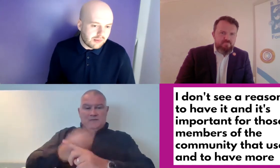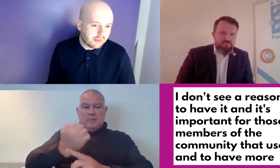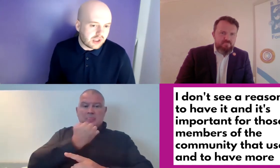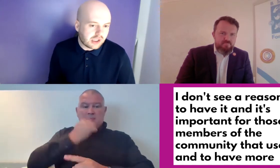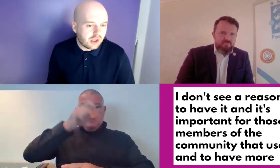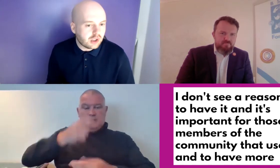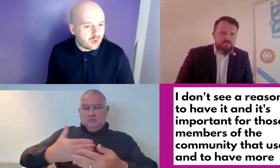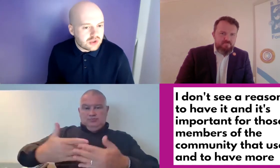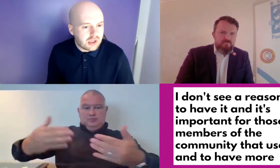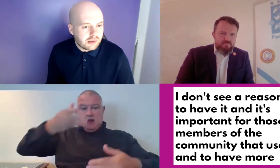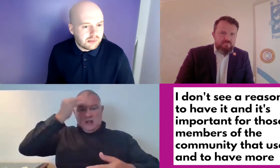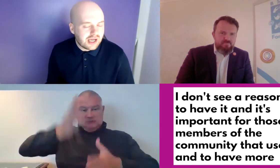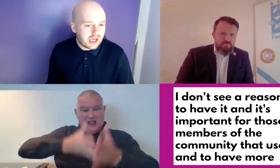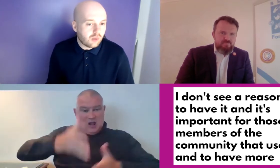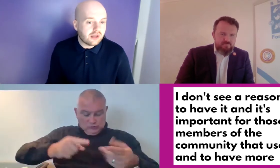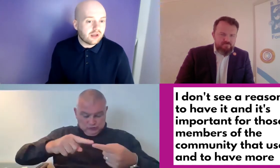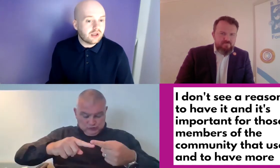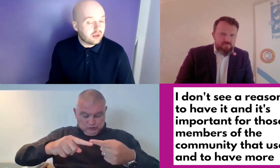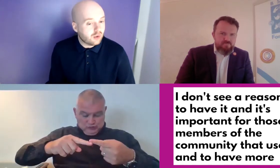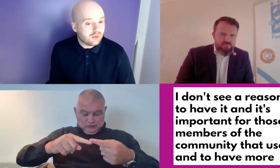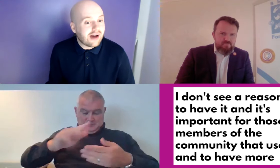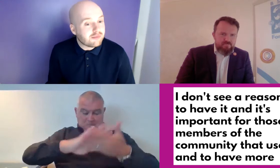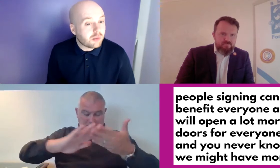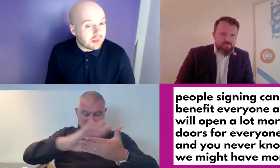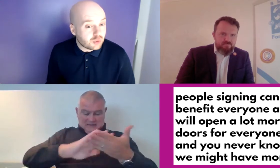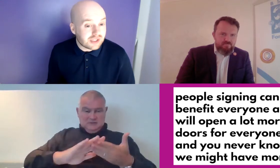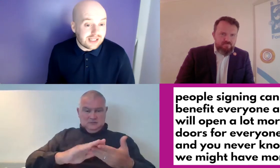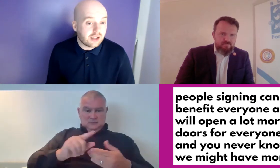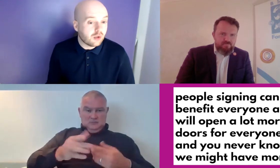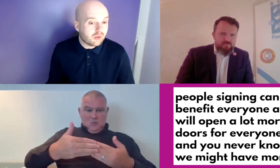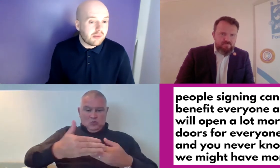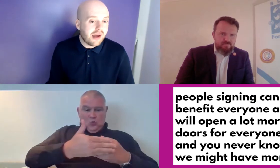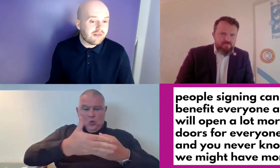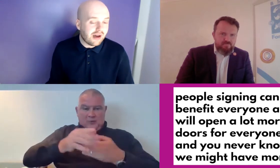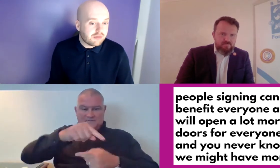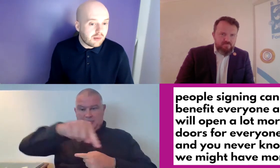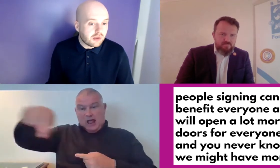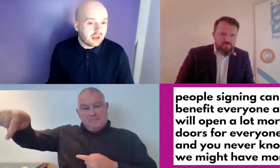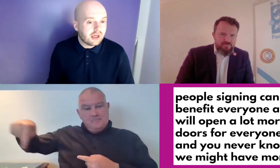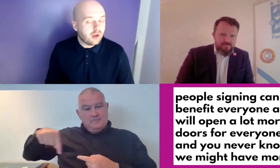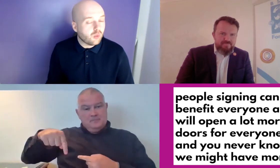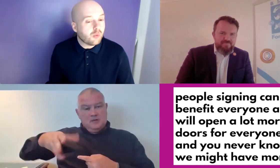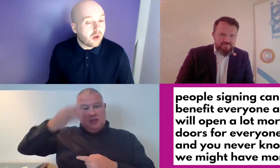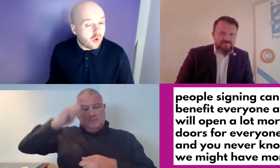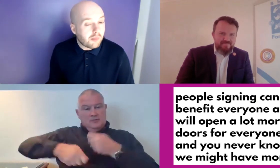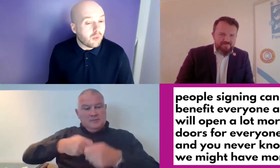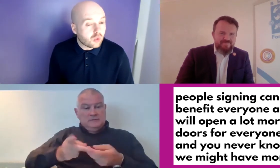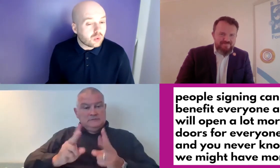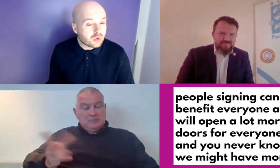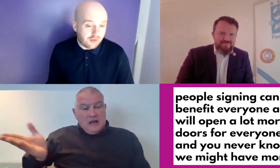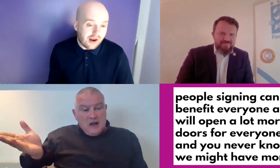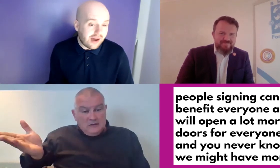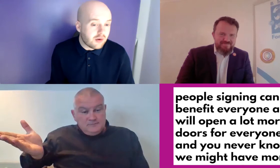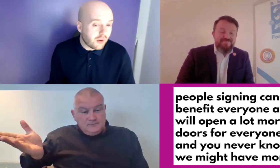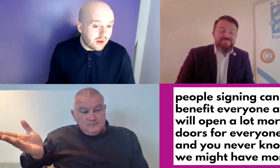those members of the community that use BSL. And, to have more people signing can only benefit everyone. And it will open a lot more